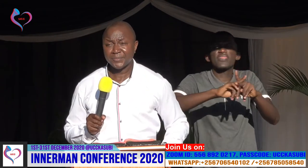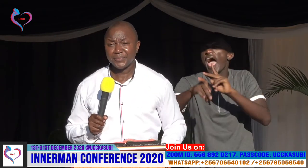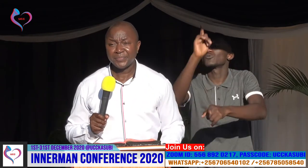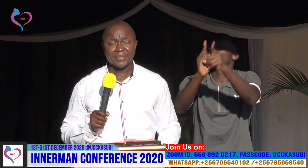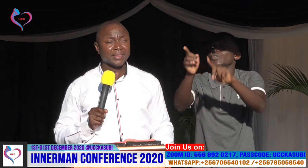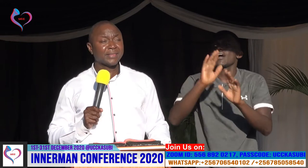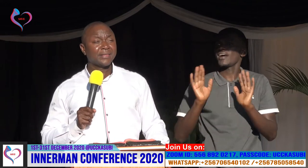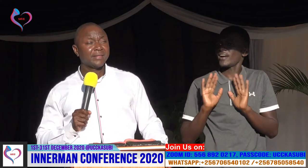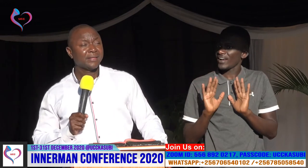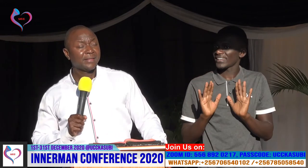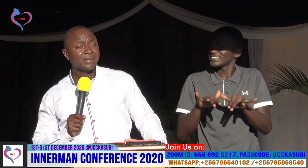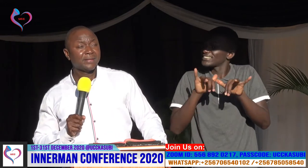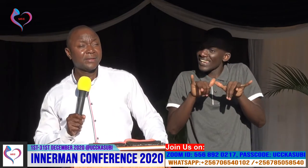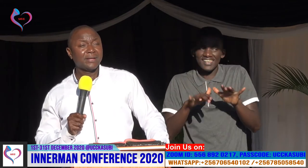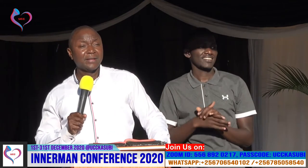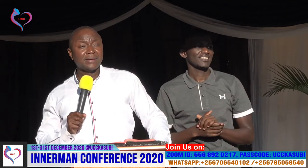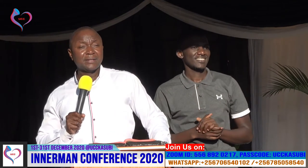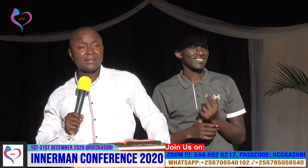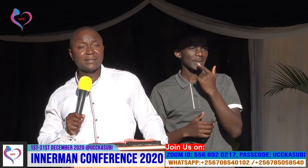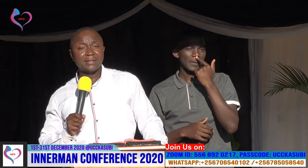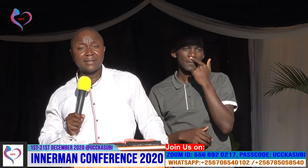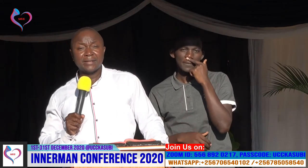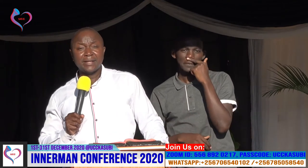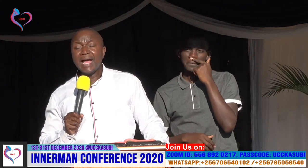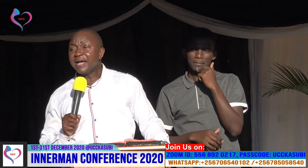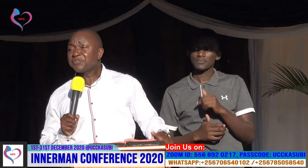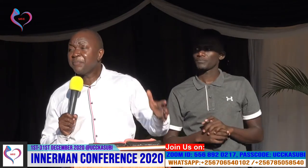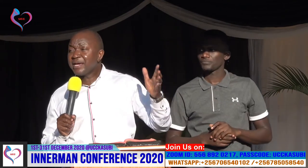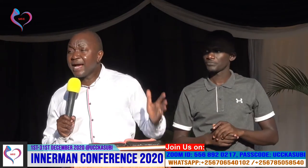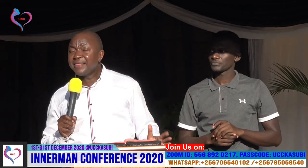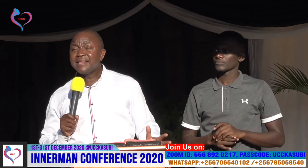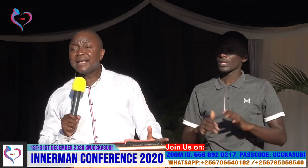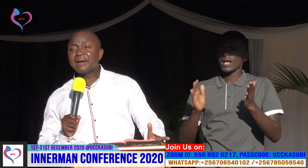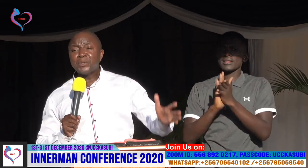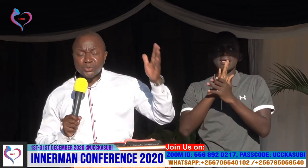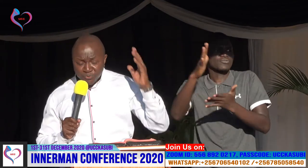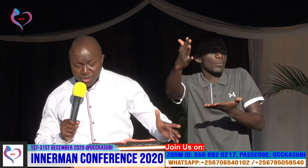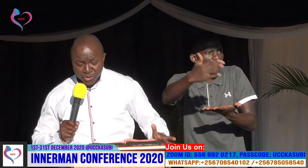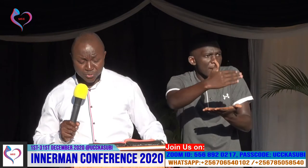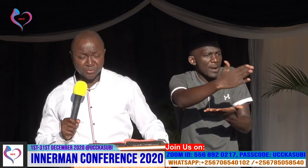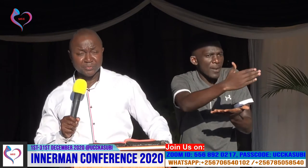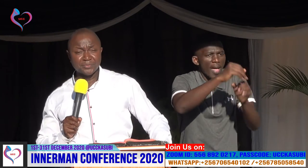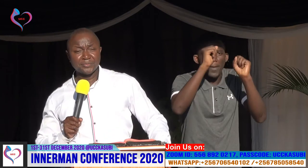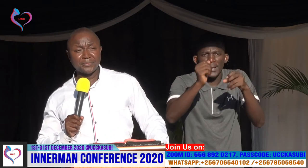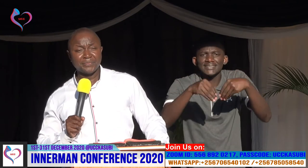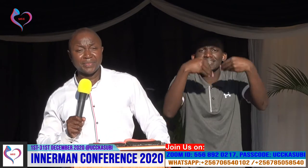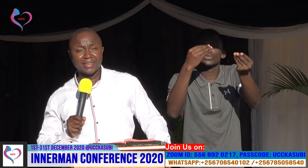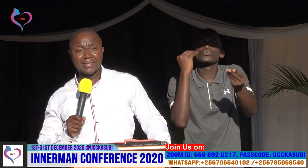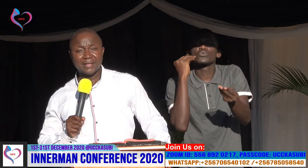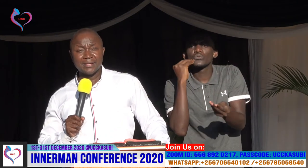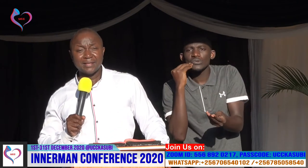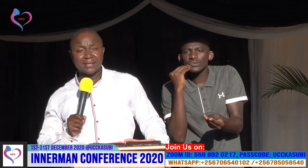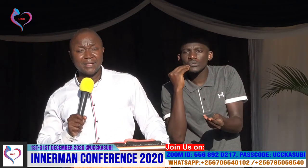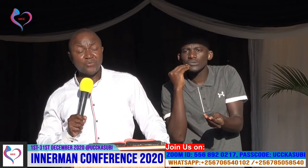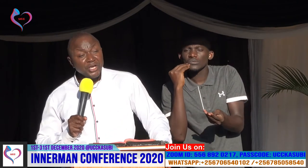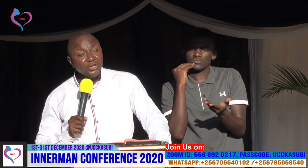bya basumba bayino kukunganya nga gwendiga naye bakukunganya todduka. And after being gathered, they are supposed to feed you. Eranga bamaze kukunganya